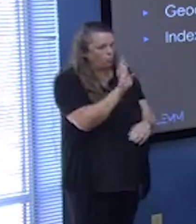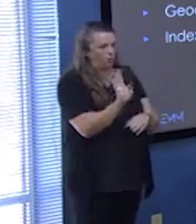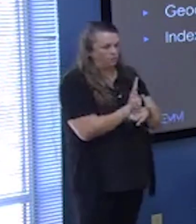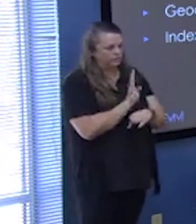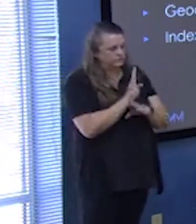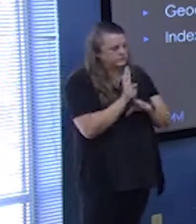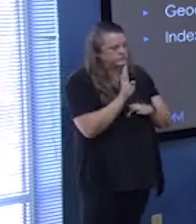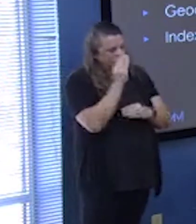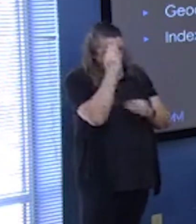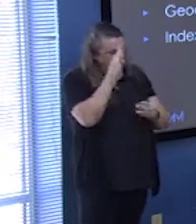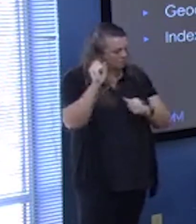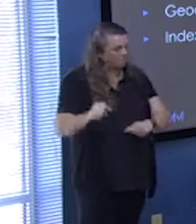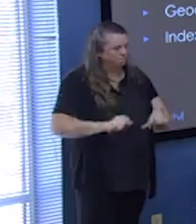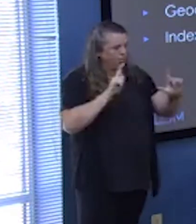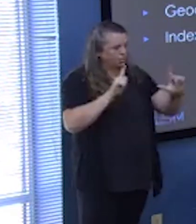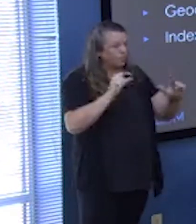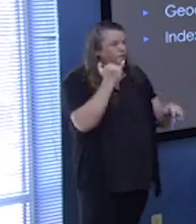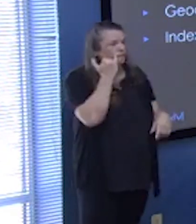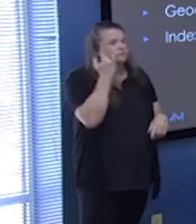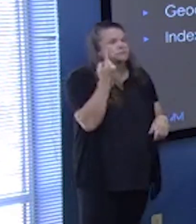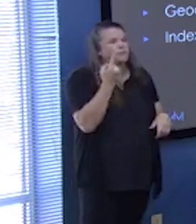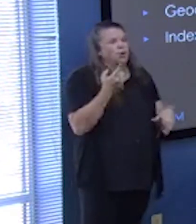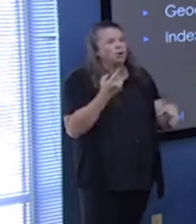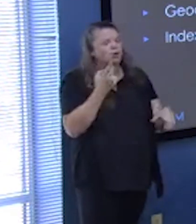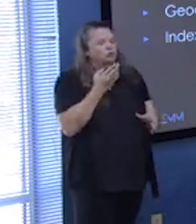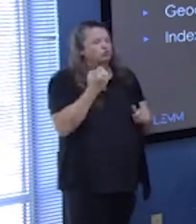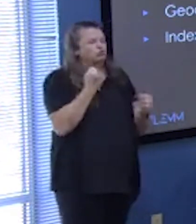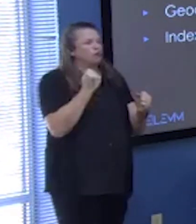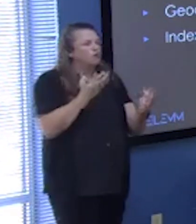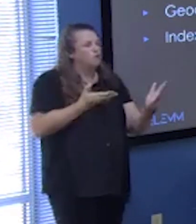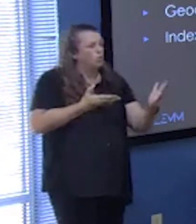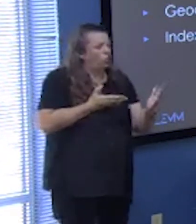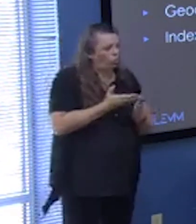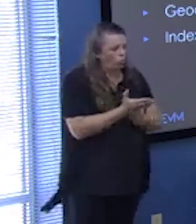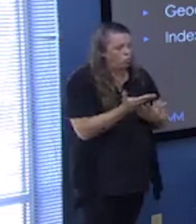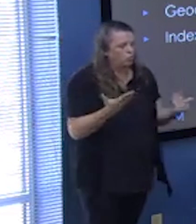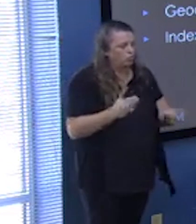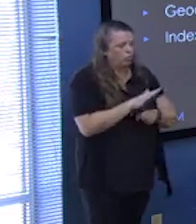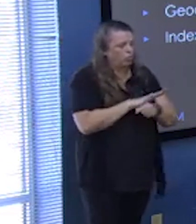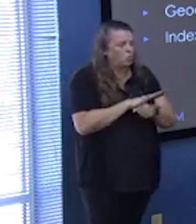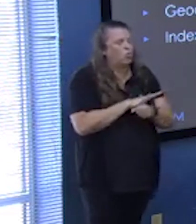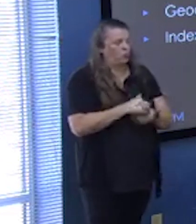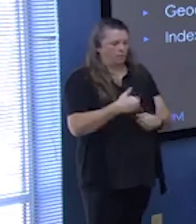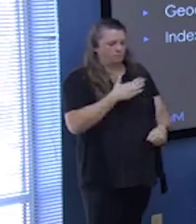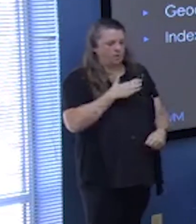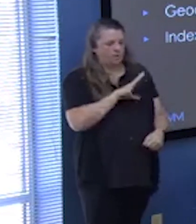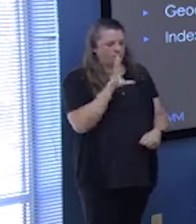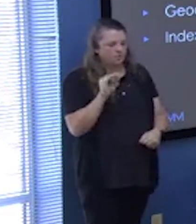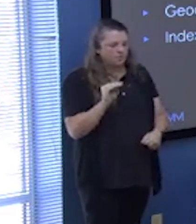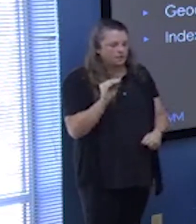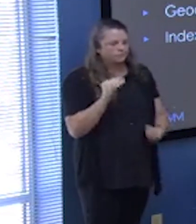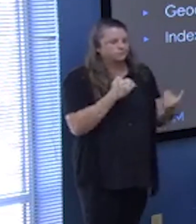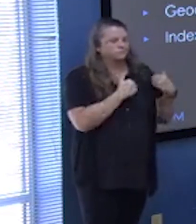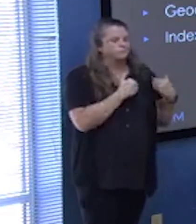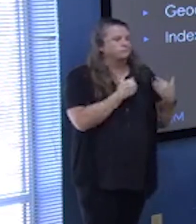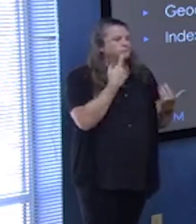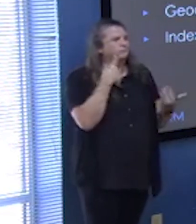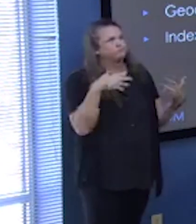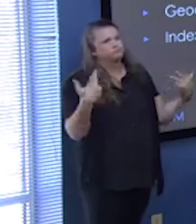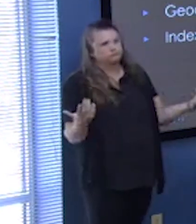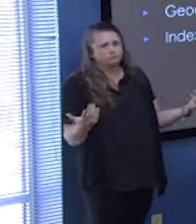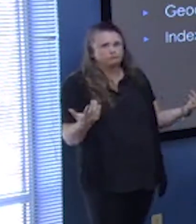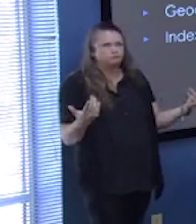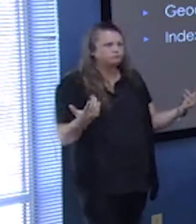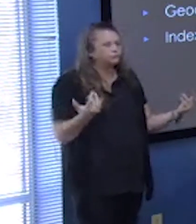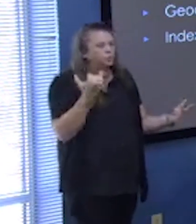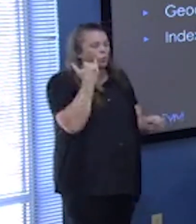That means that when someone is traveling through our area and you have a company that handles, and my favorite one is